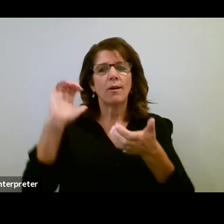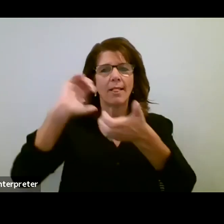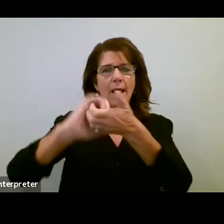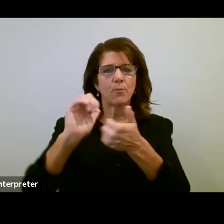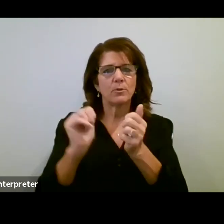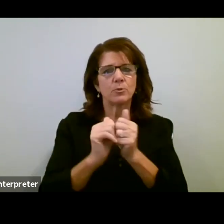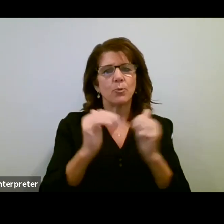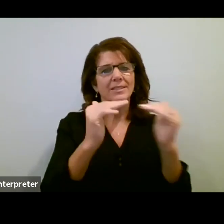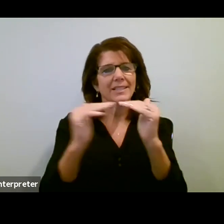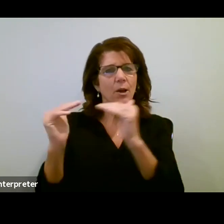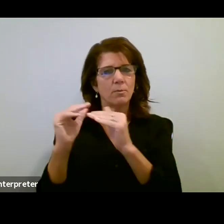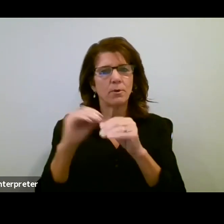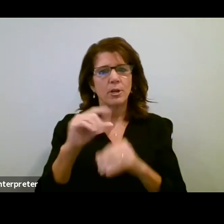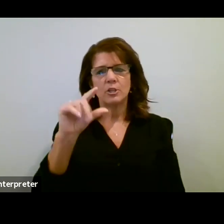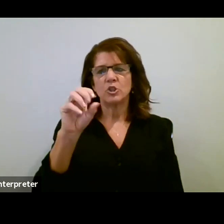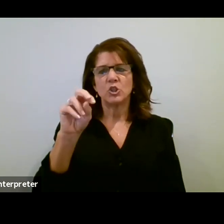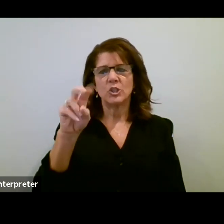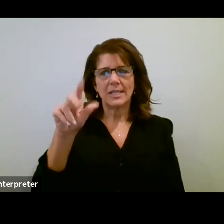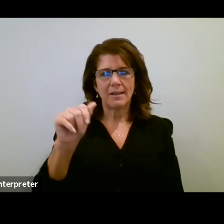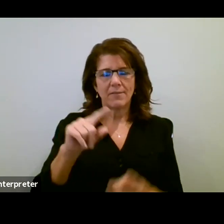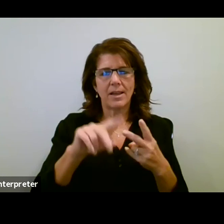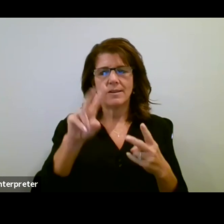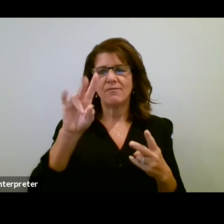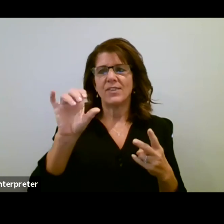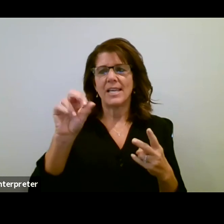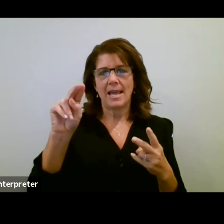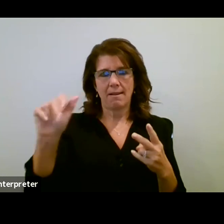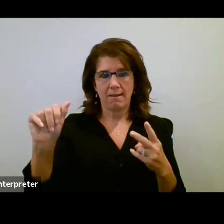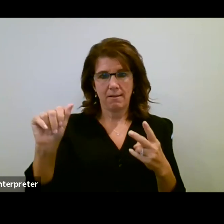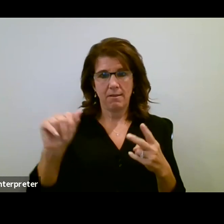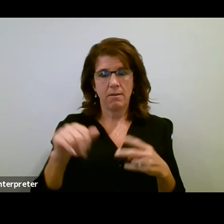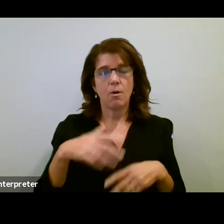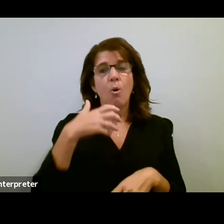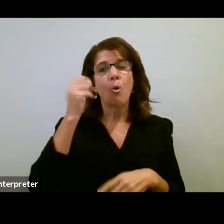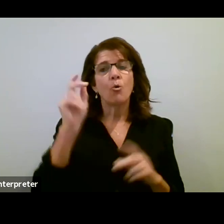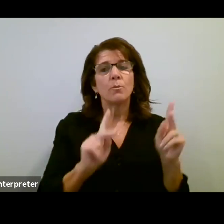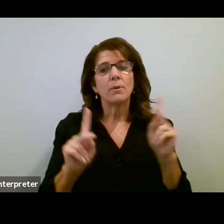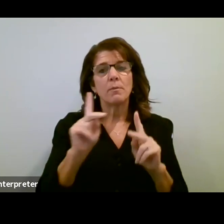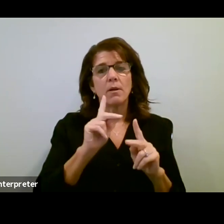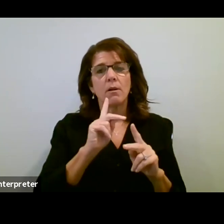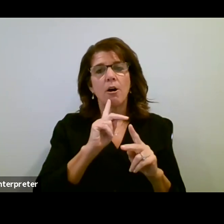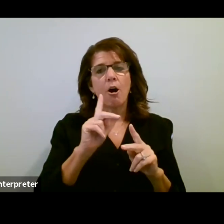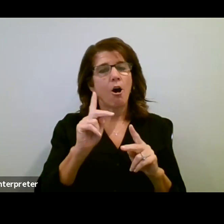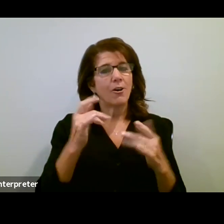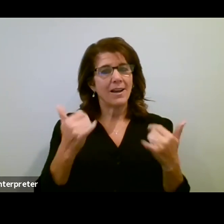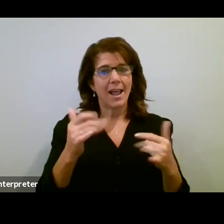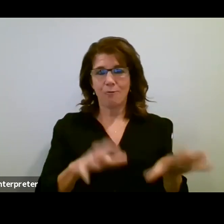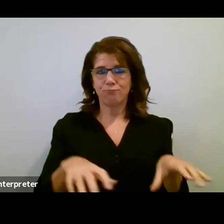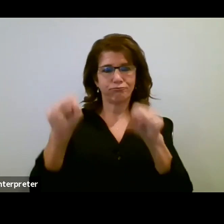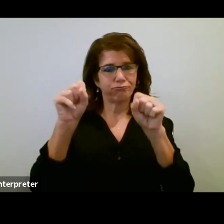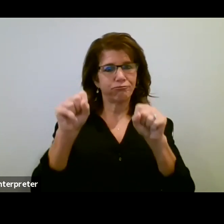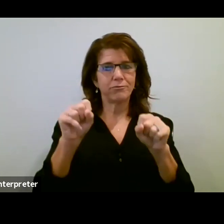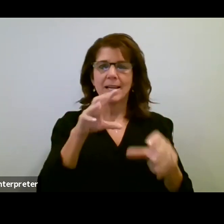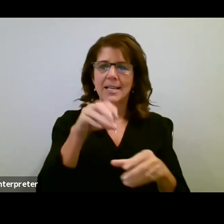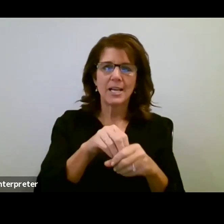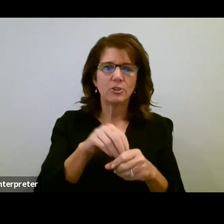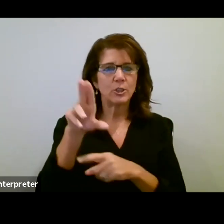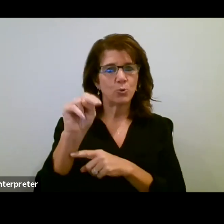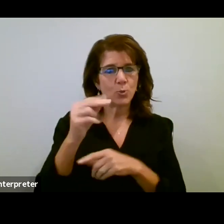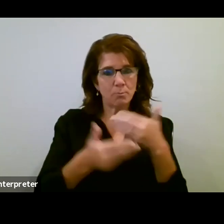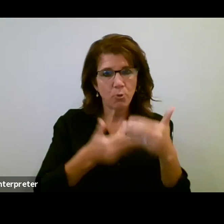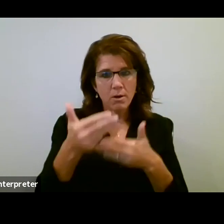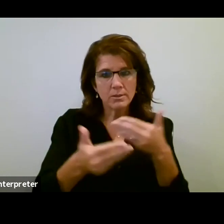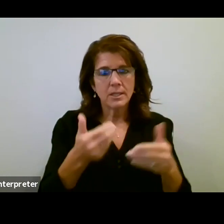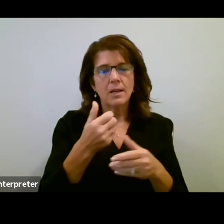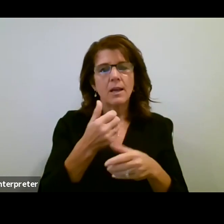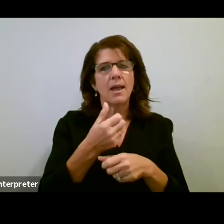its counterparts in Geneva and Vienna. Older persons are in the driving seat, engaging in UN processes and making